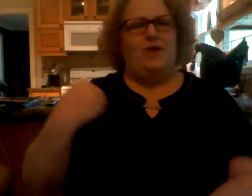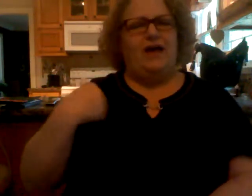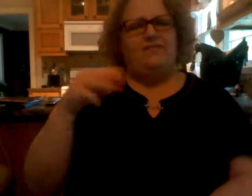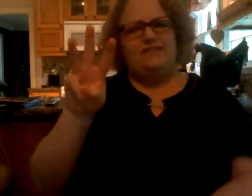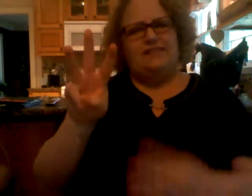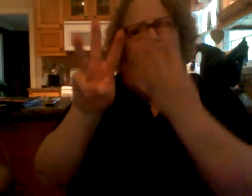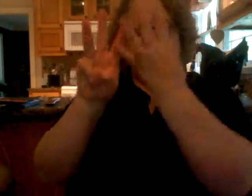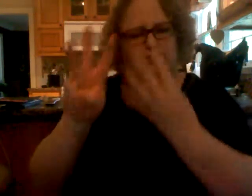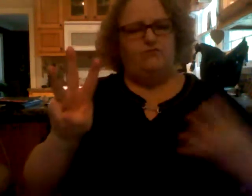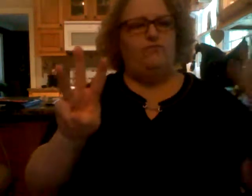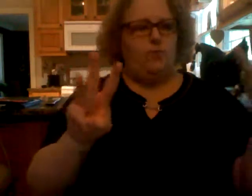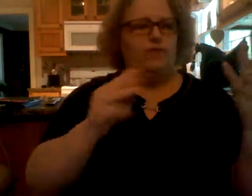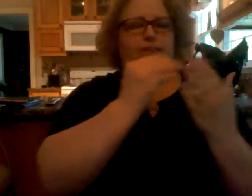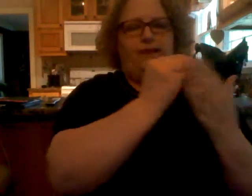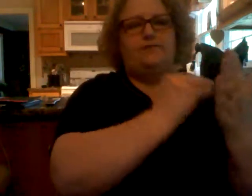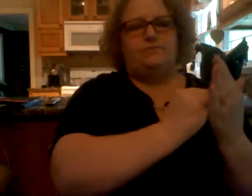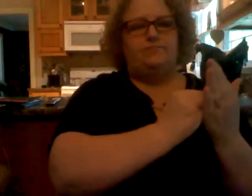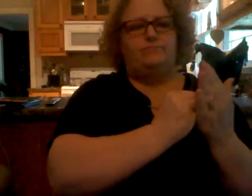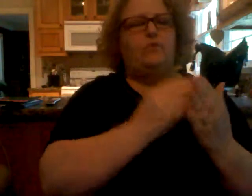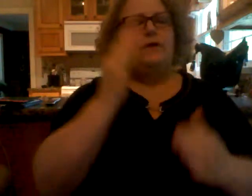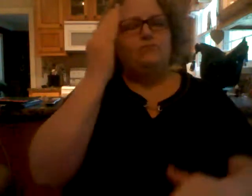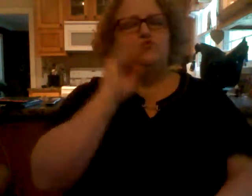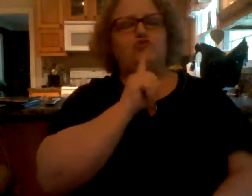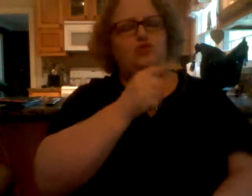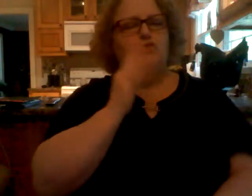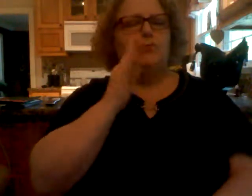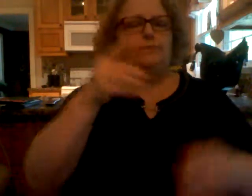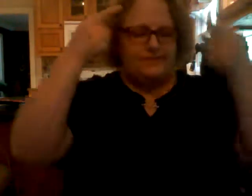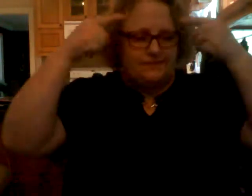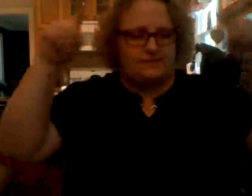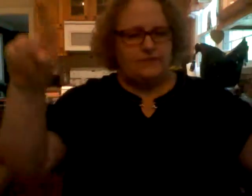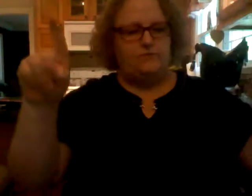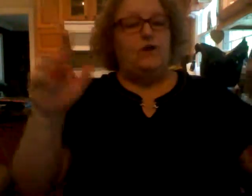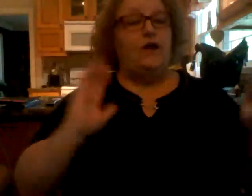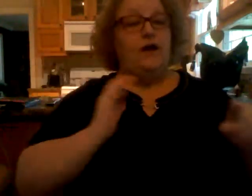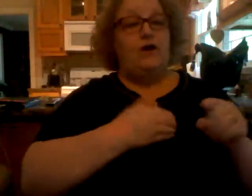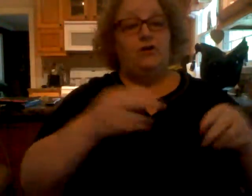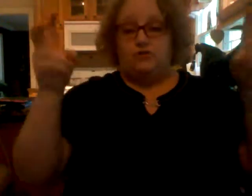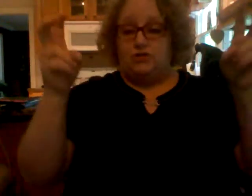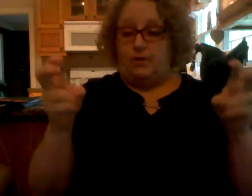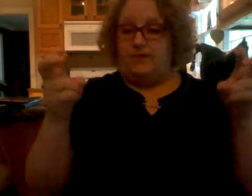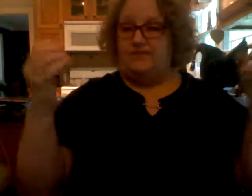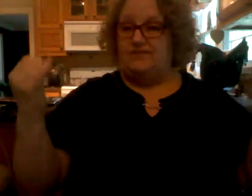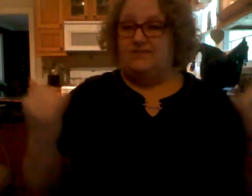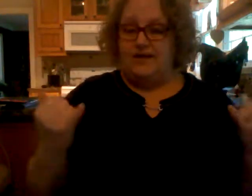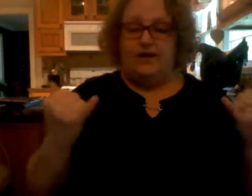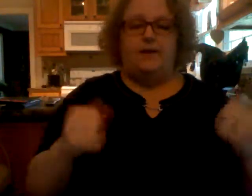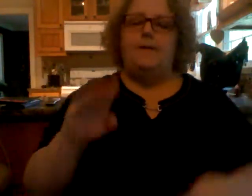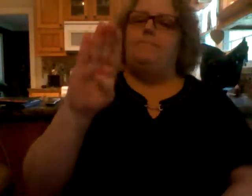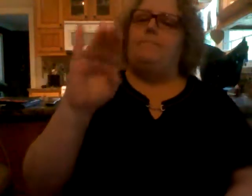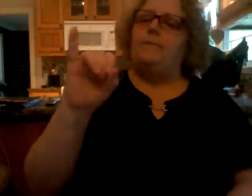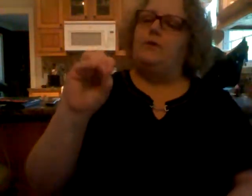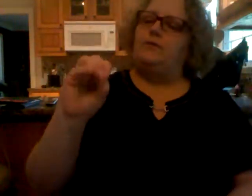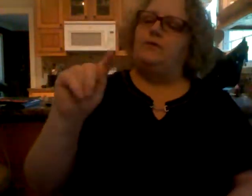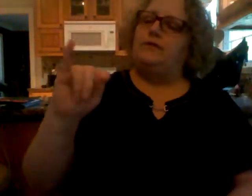are doing a good job, and let's get right into the video topics for today. We're talking biotic interactions, so how living organisms